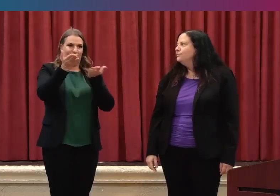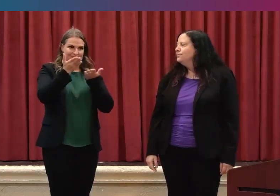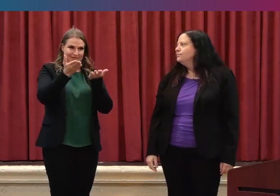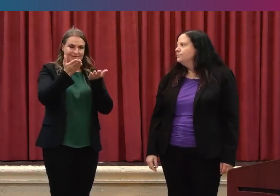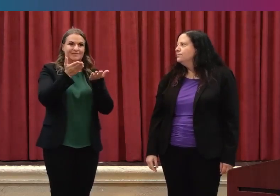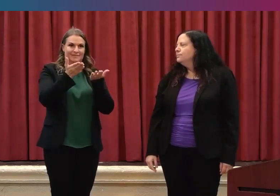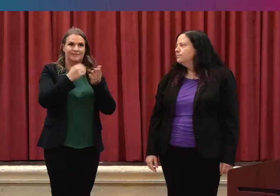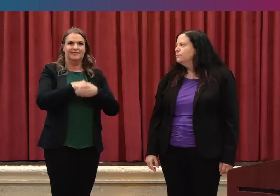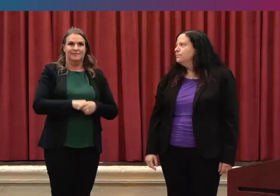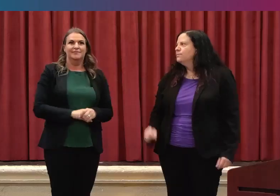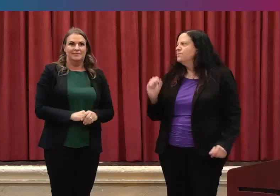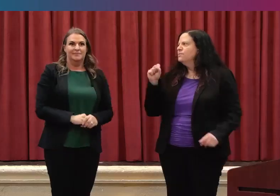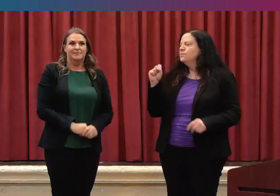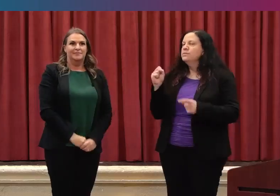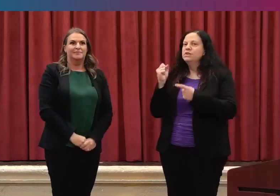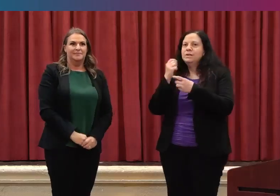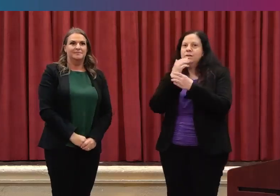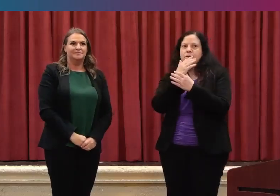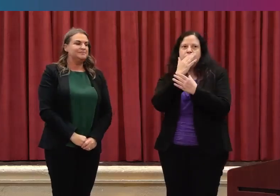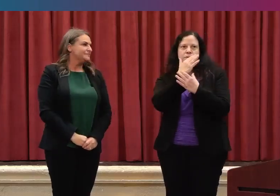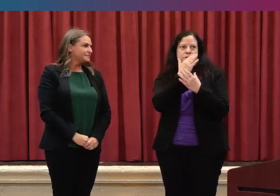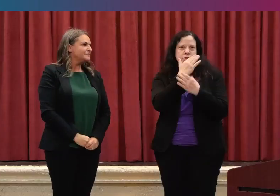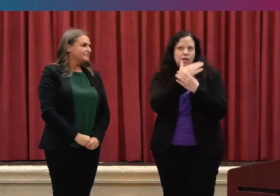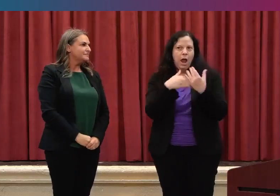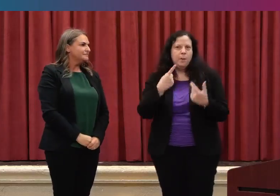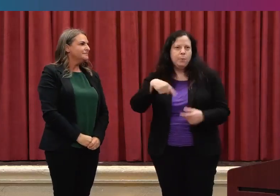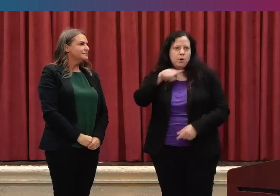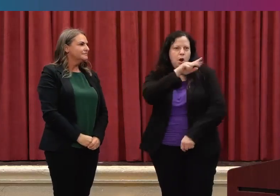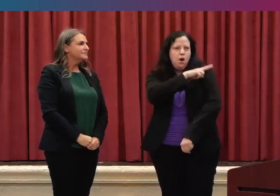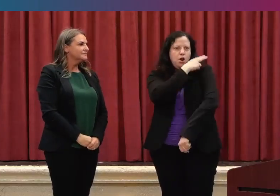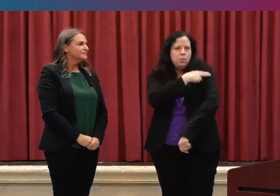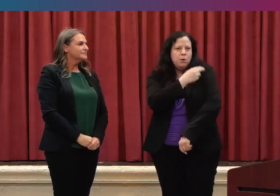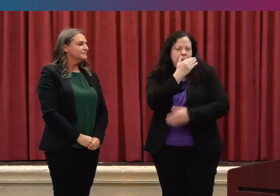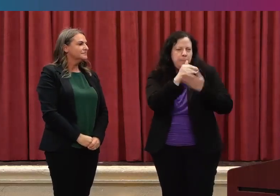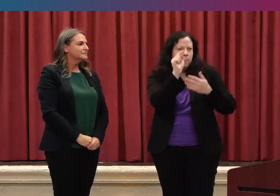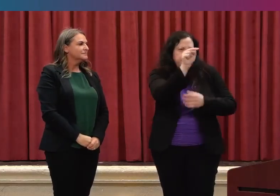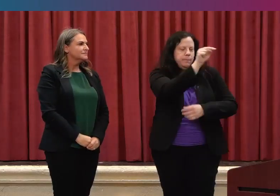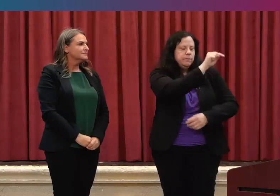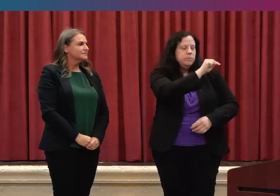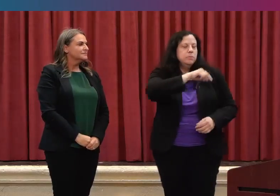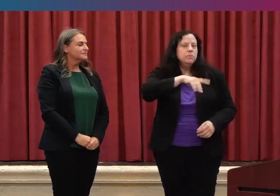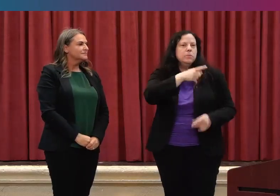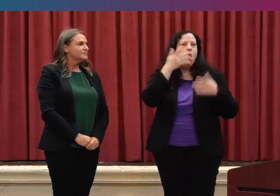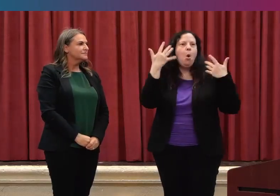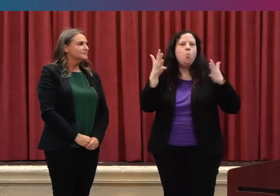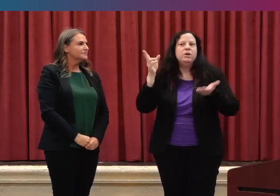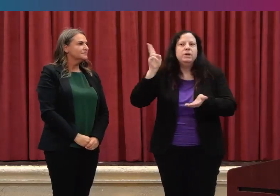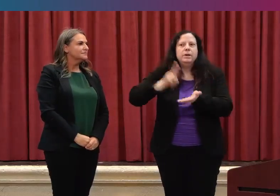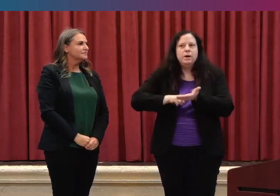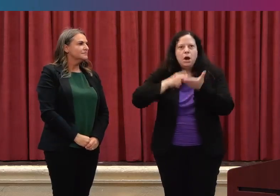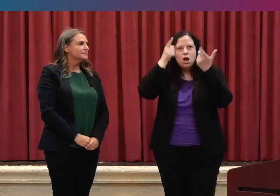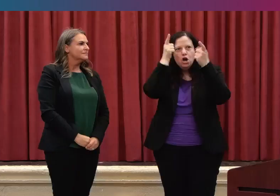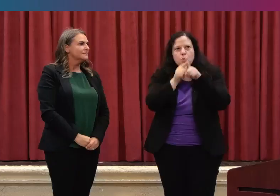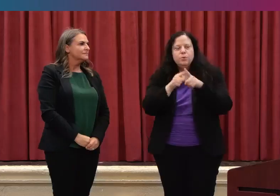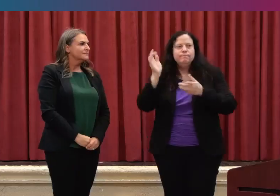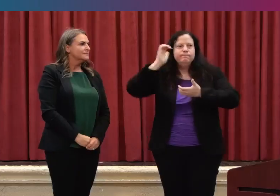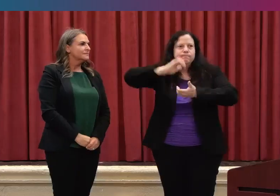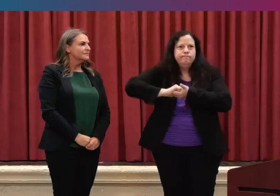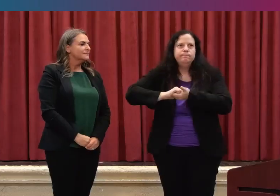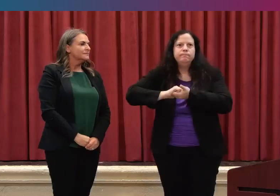to request services from us. Yeah, there are some of you who have hospitals, some in the area, already have agreements